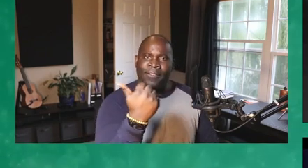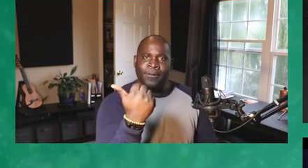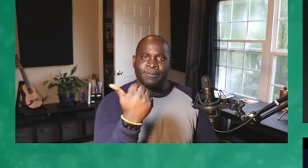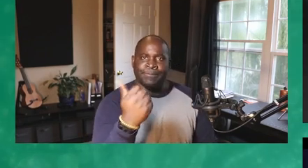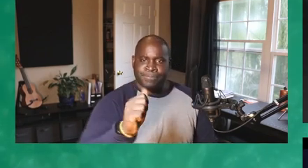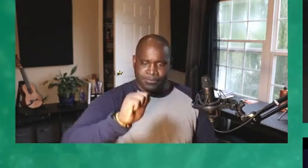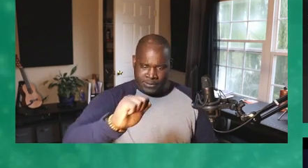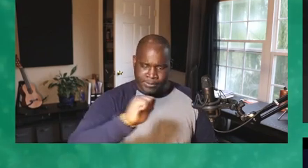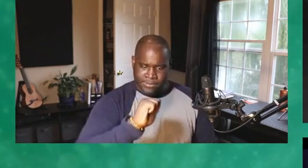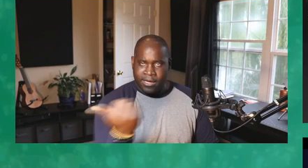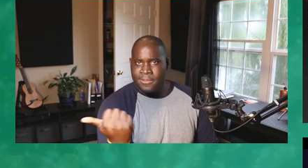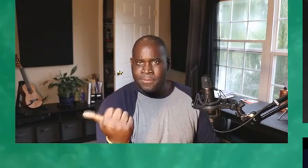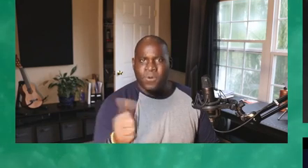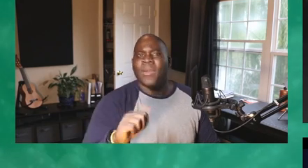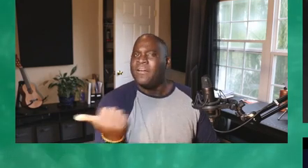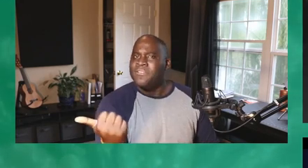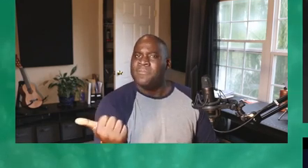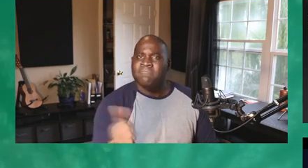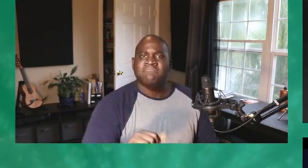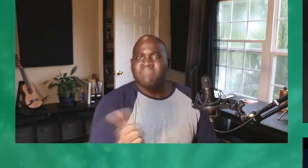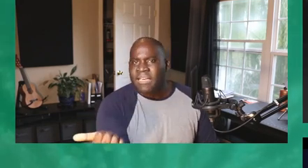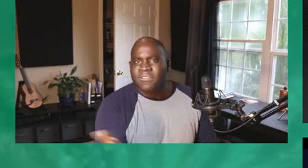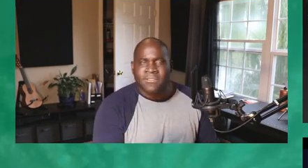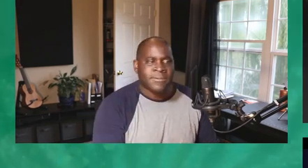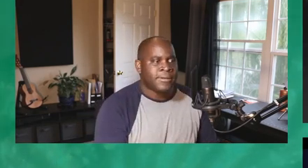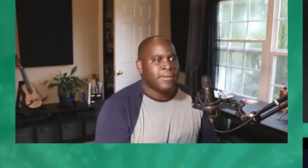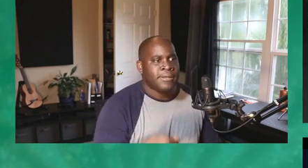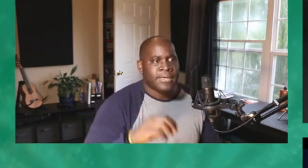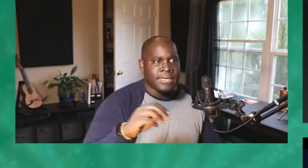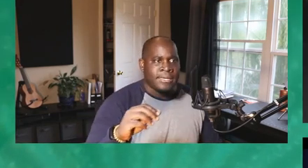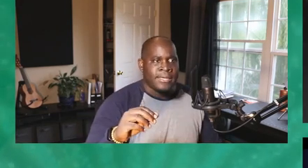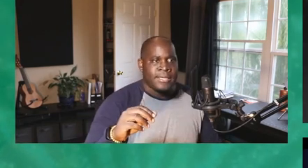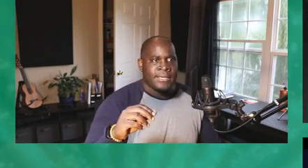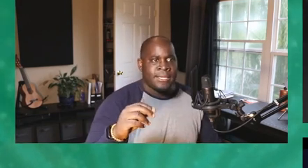This means other. Other or else. Else.